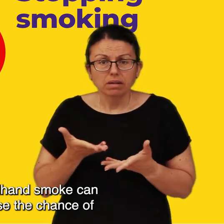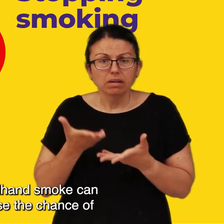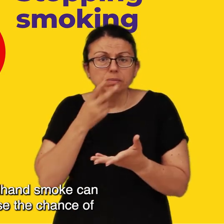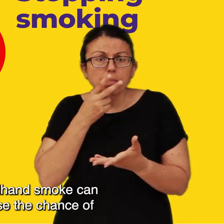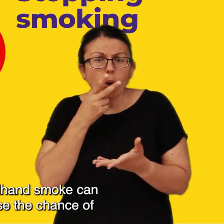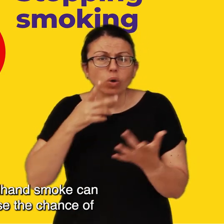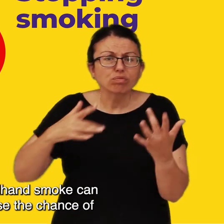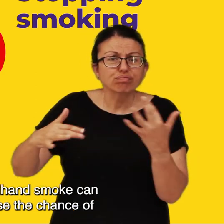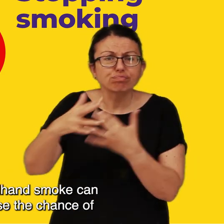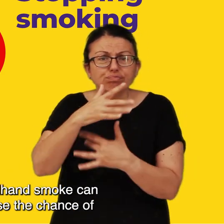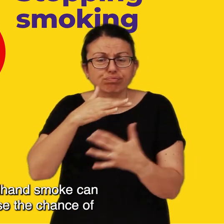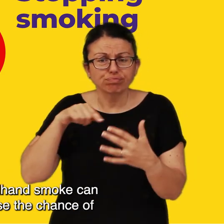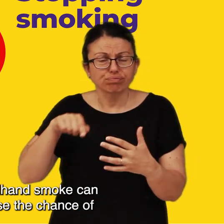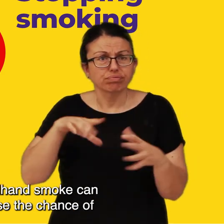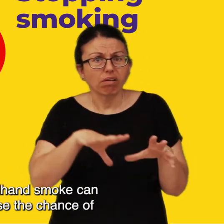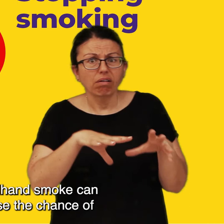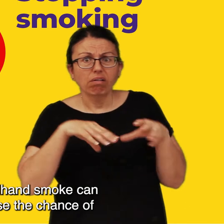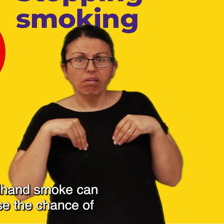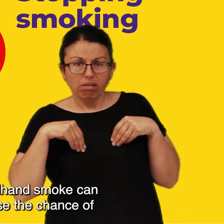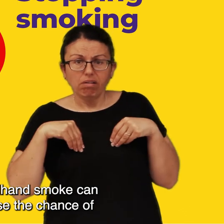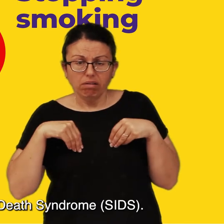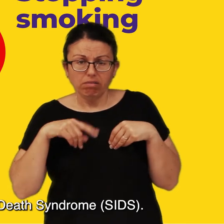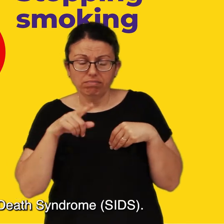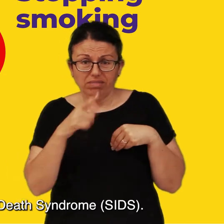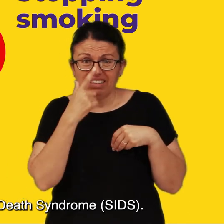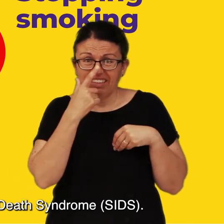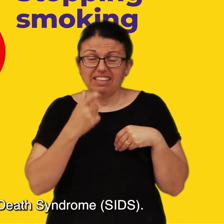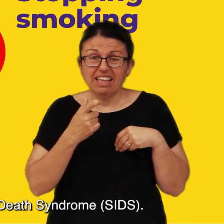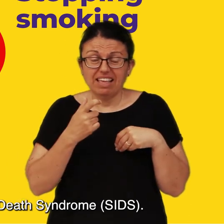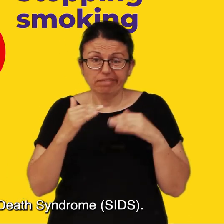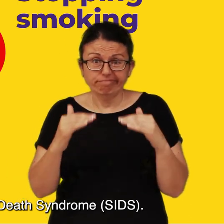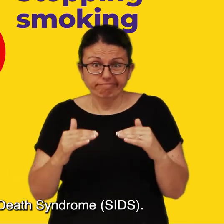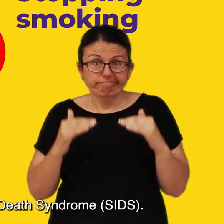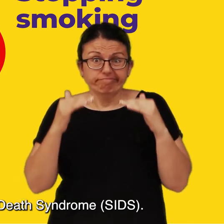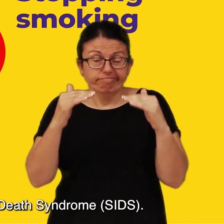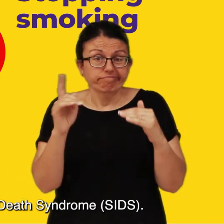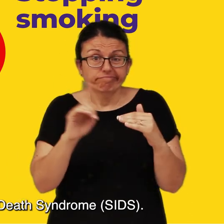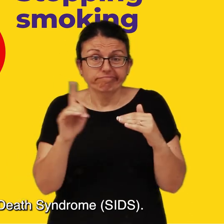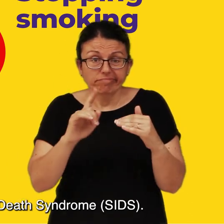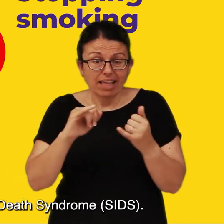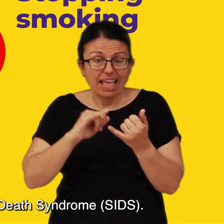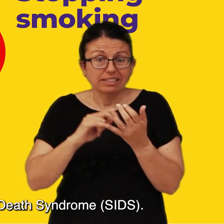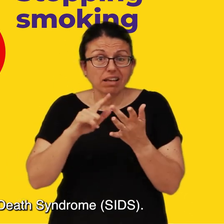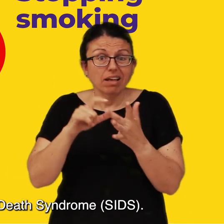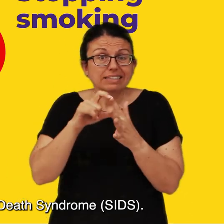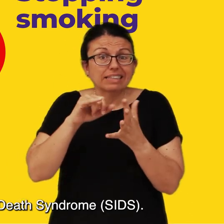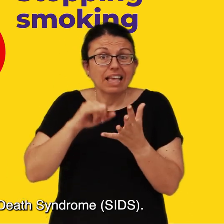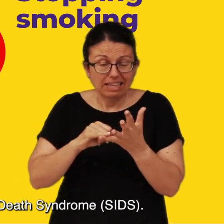Secondhand smoke can increase the chance of sudden infant death syndrome.